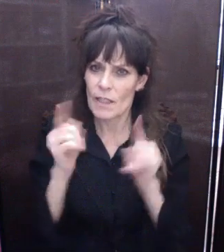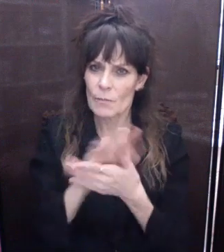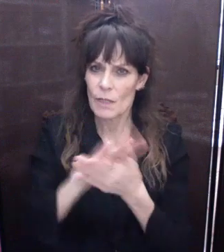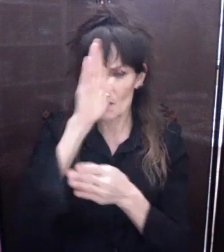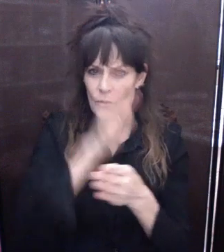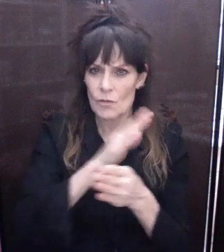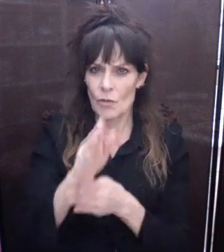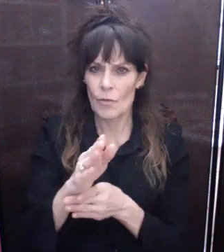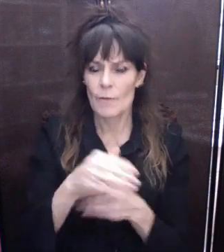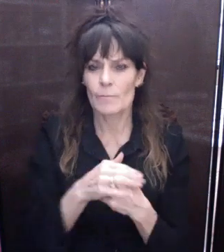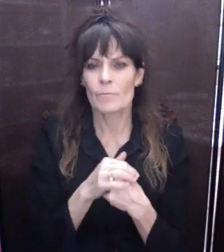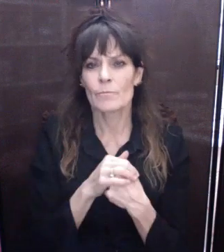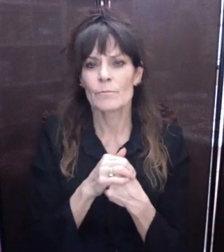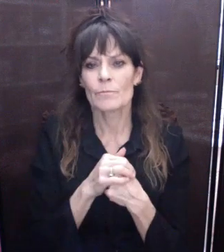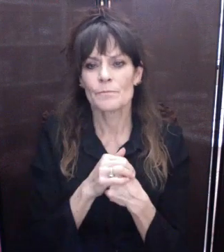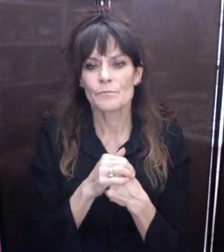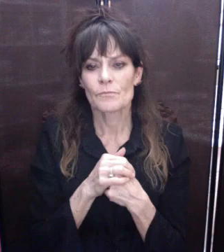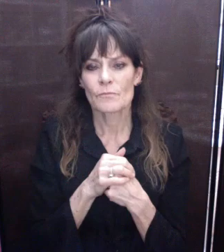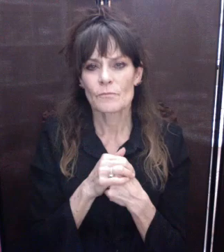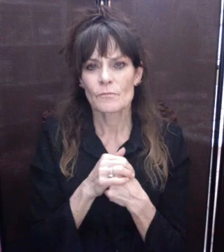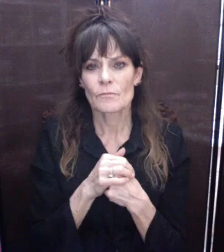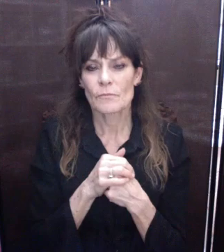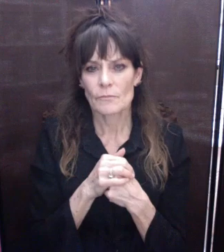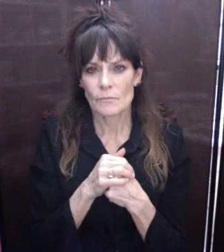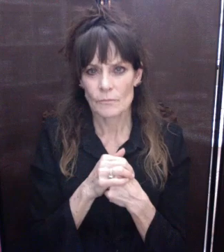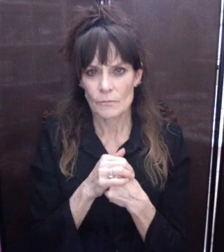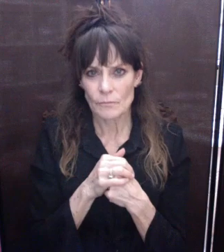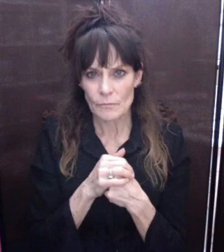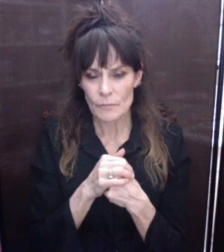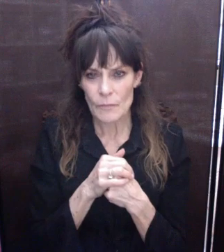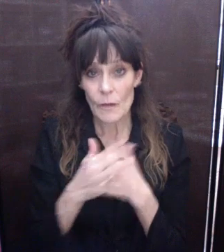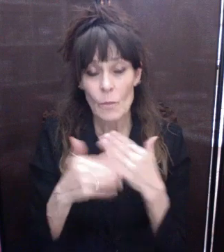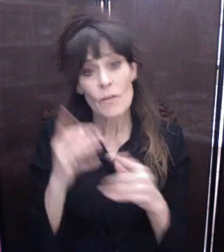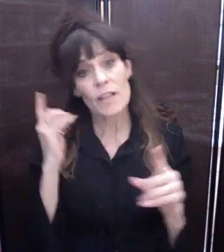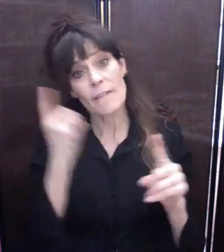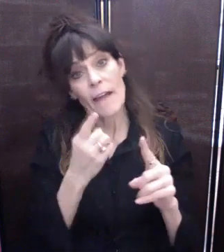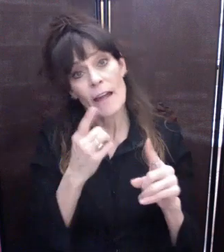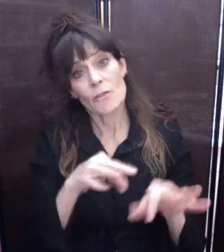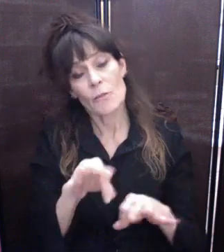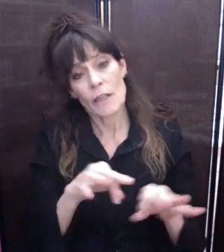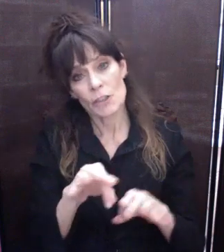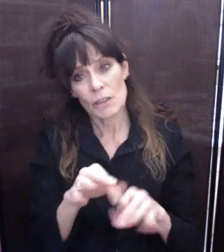so moving in that direction, Um,